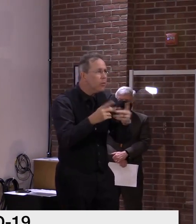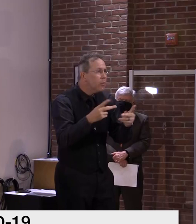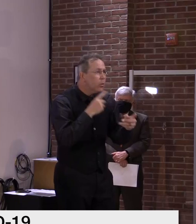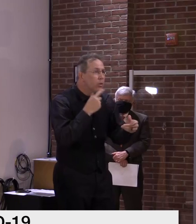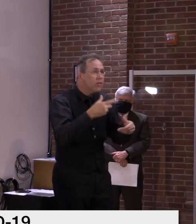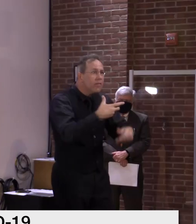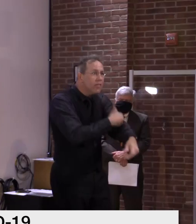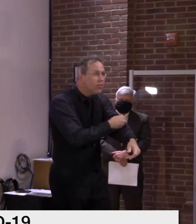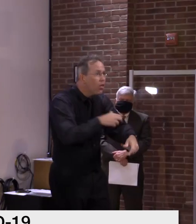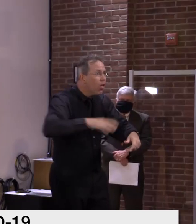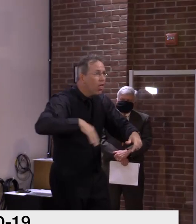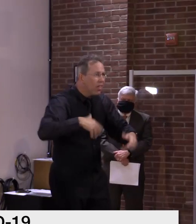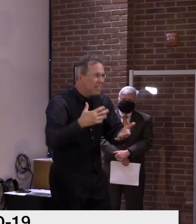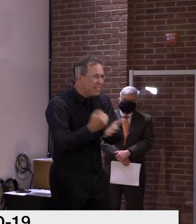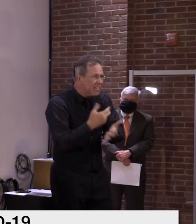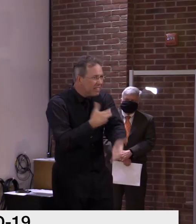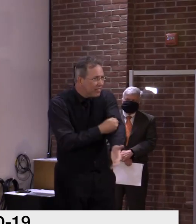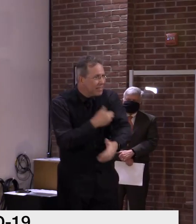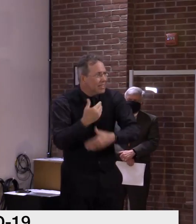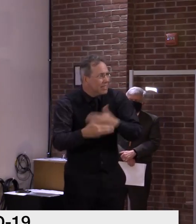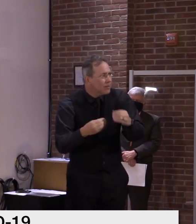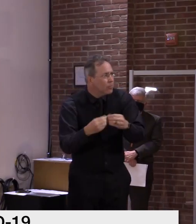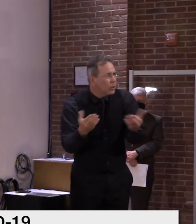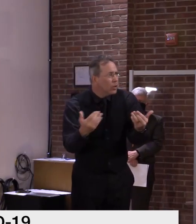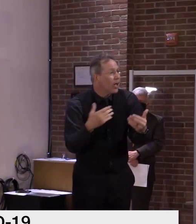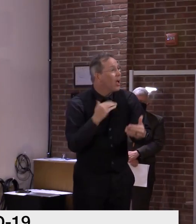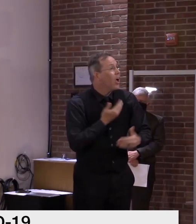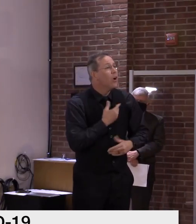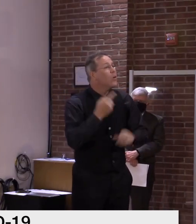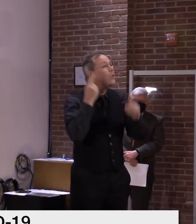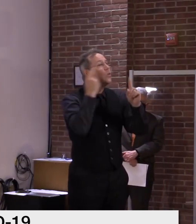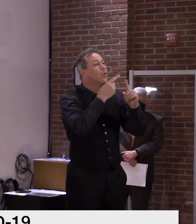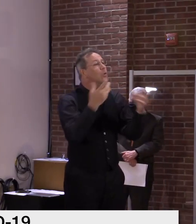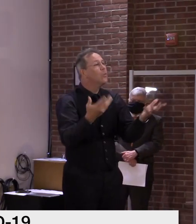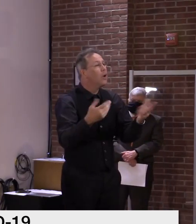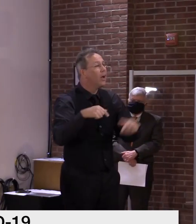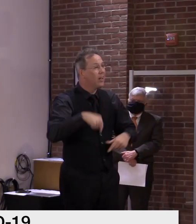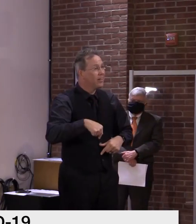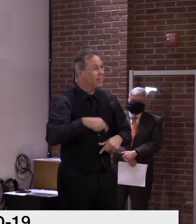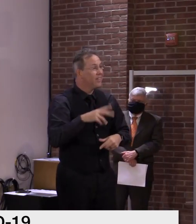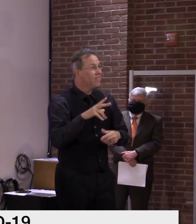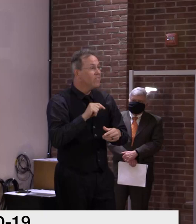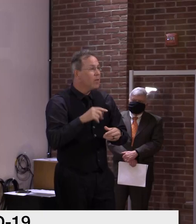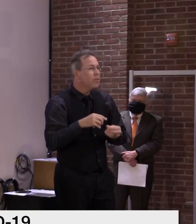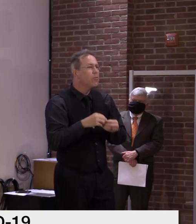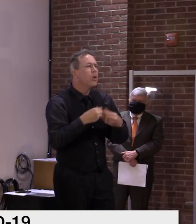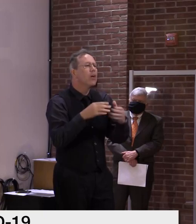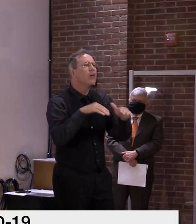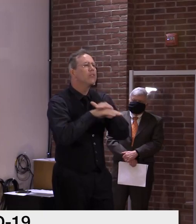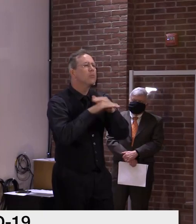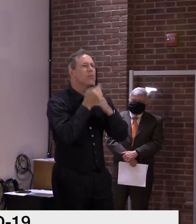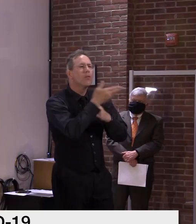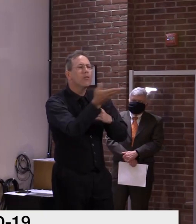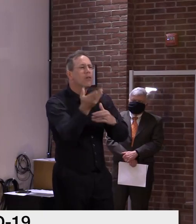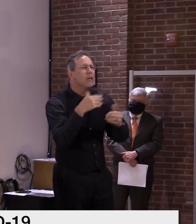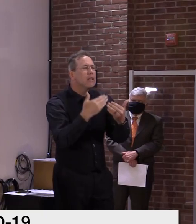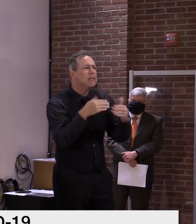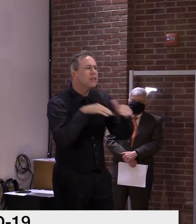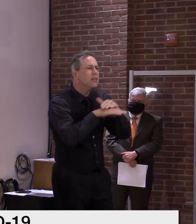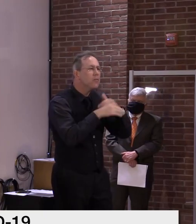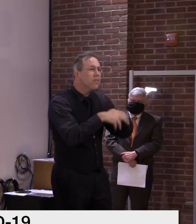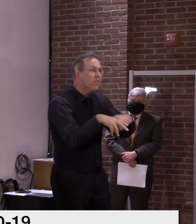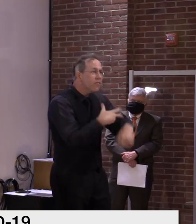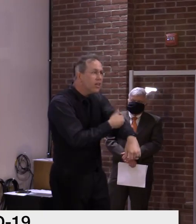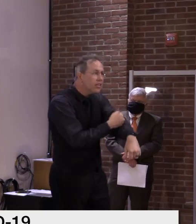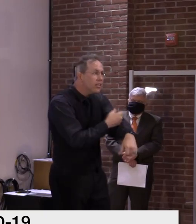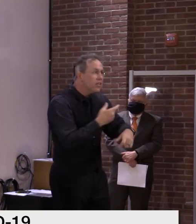momentum. Our goal is to make the vaccine accessible enough that not receiving one will be an active